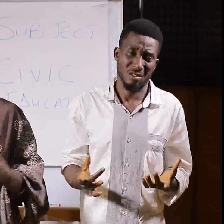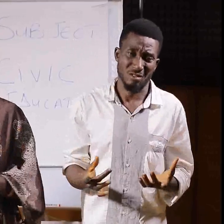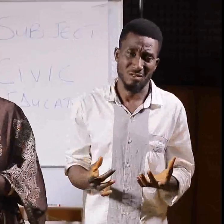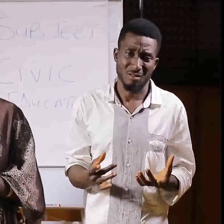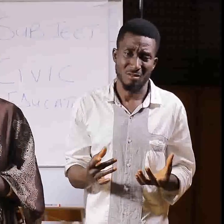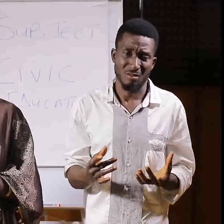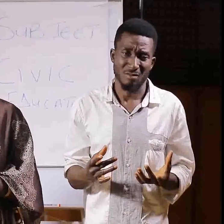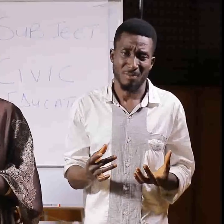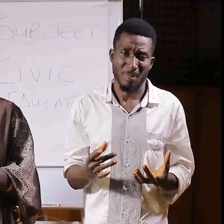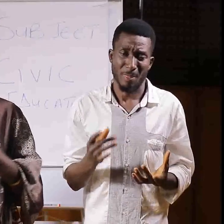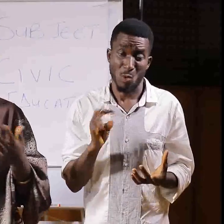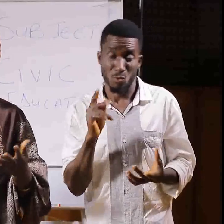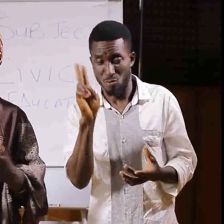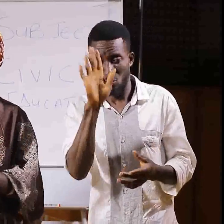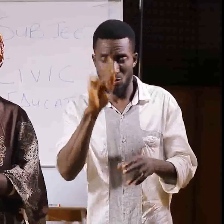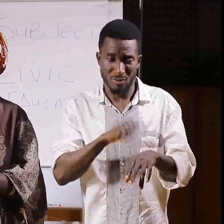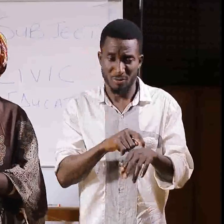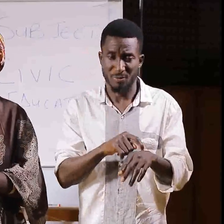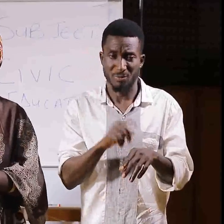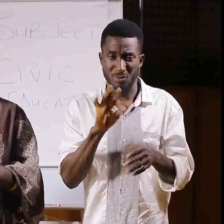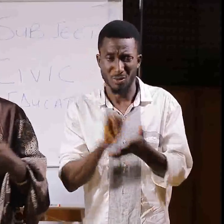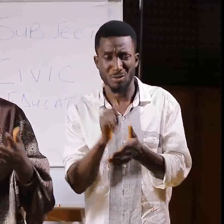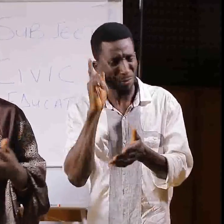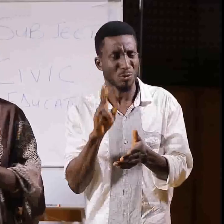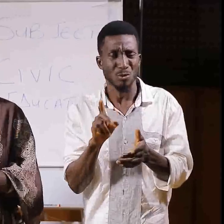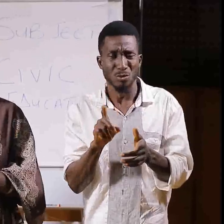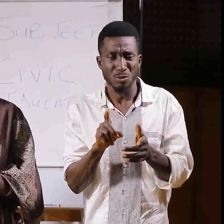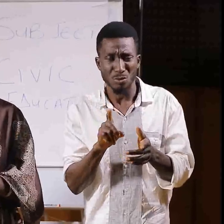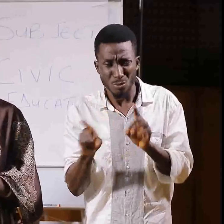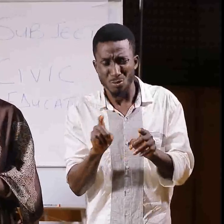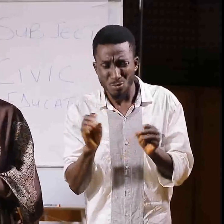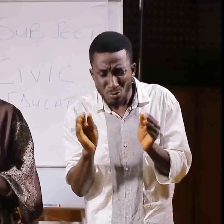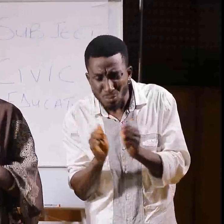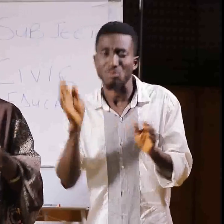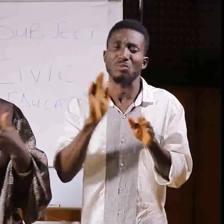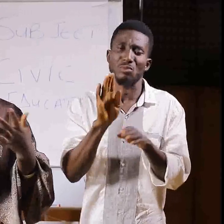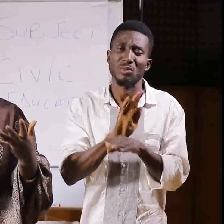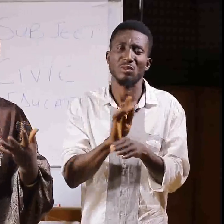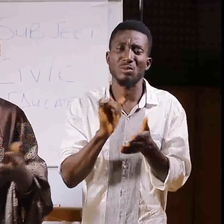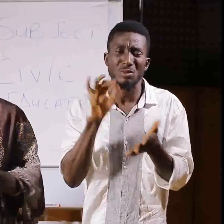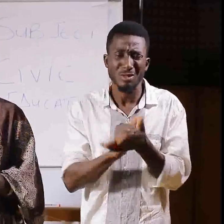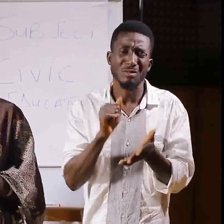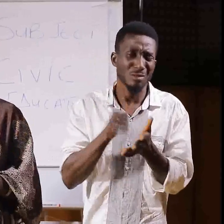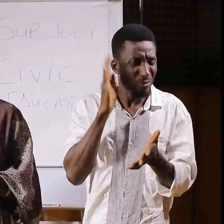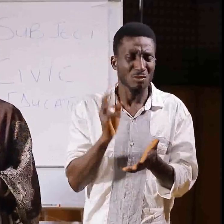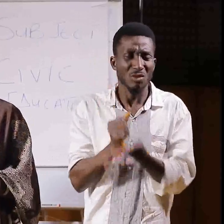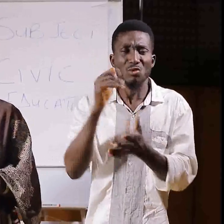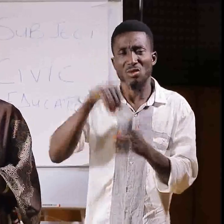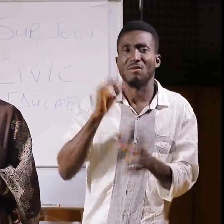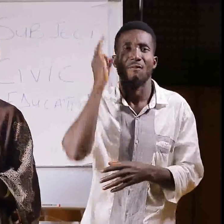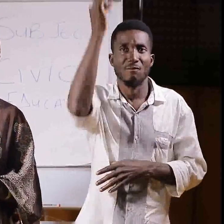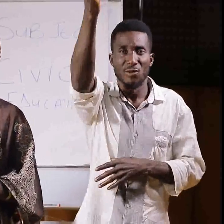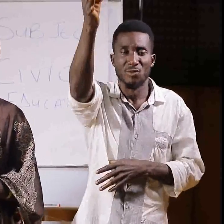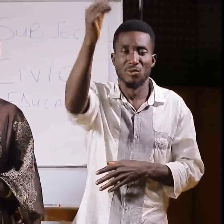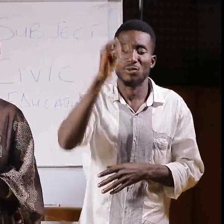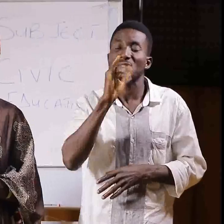of using your spare time to do something that is not worth doing or will not help you in future, it